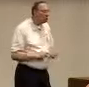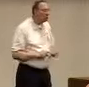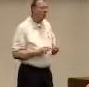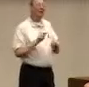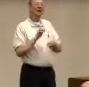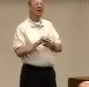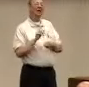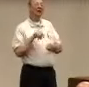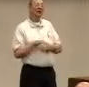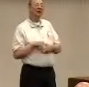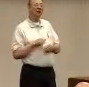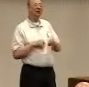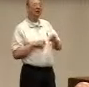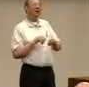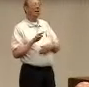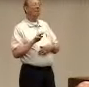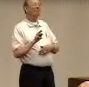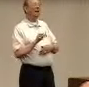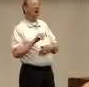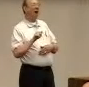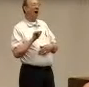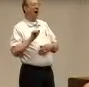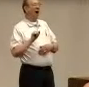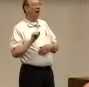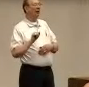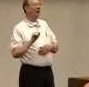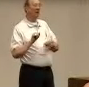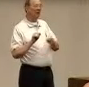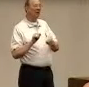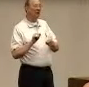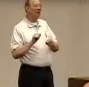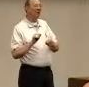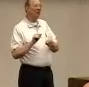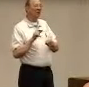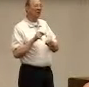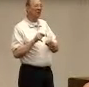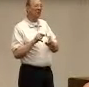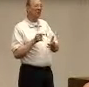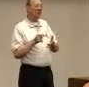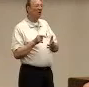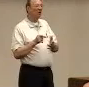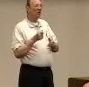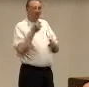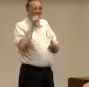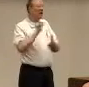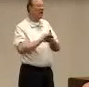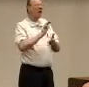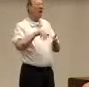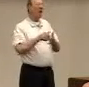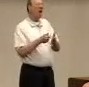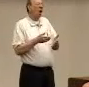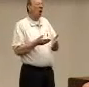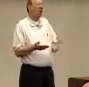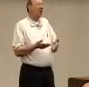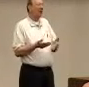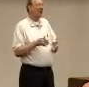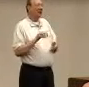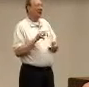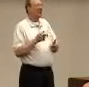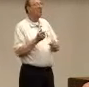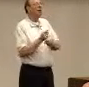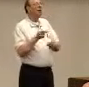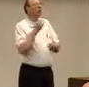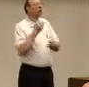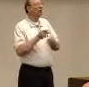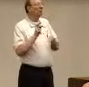Buddhism because it made her a good person. She believed in Baha'i. I don't know if you guys have ever heard of that religion, but it's kind of a believe in all type